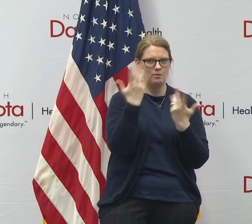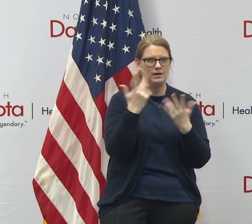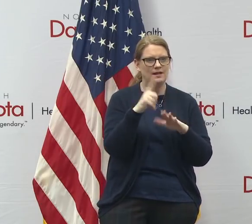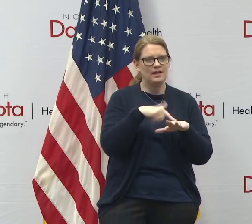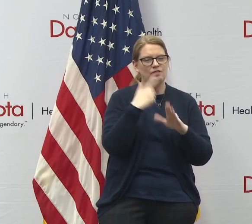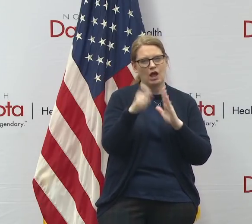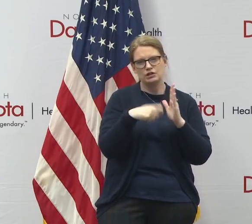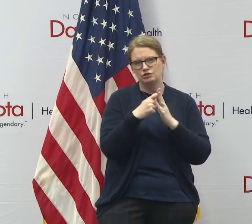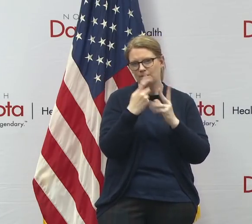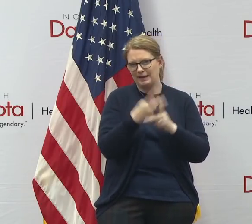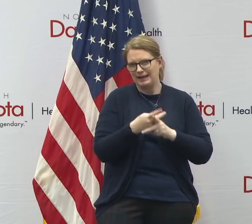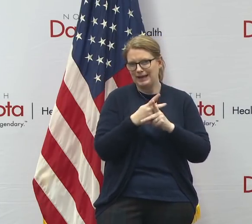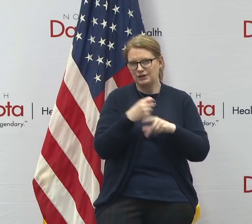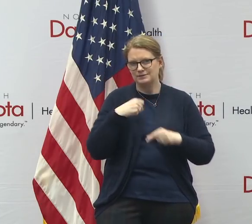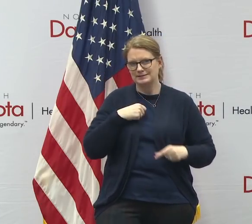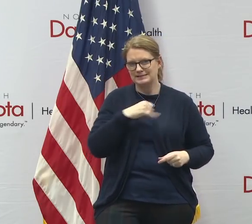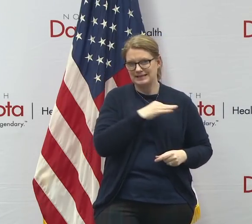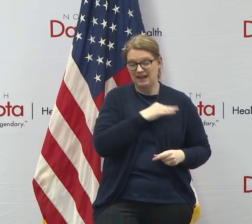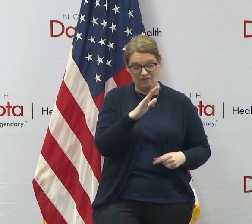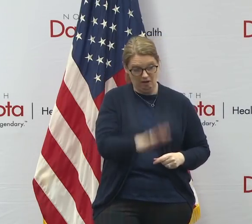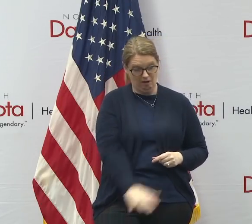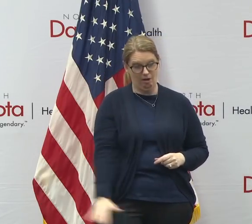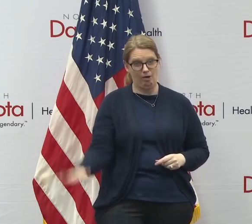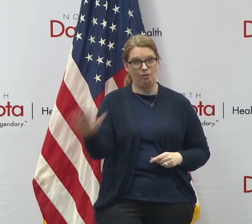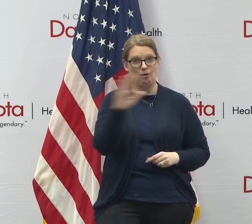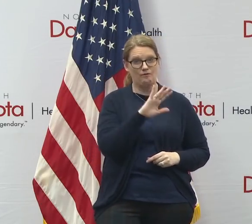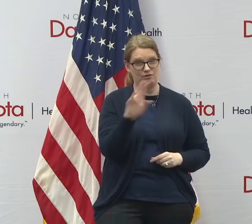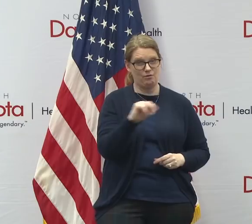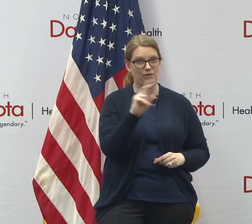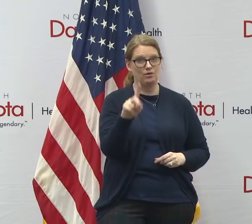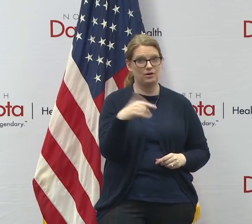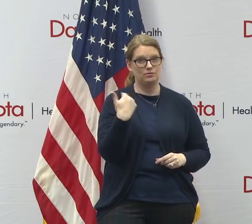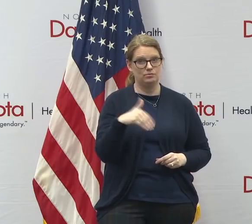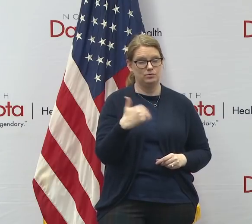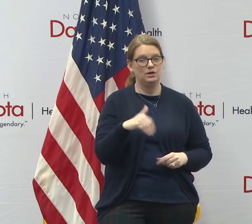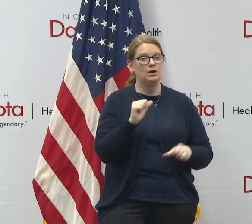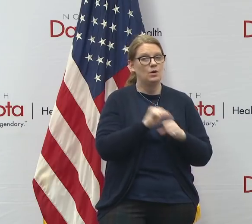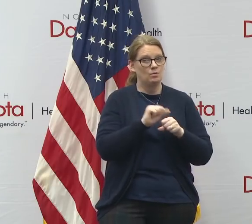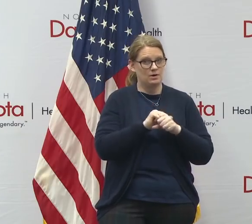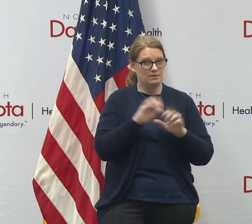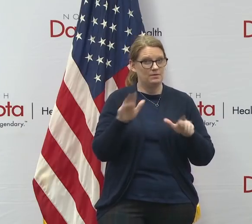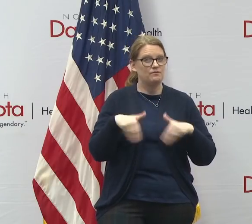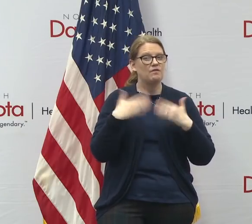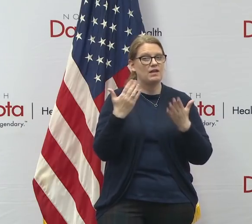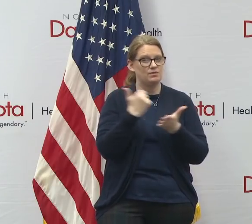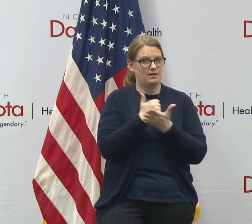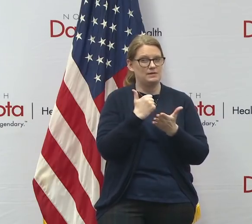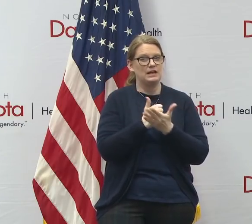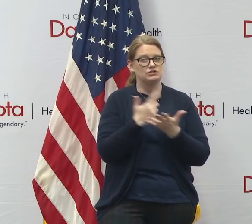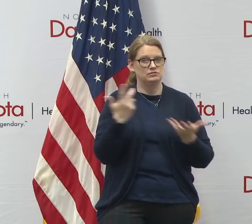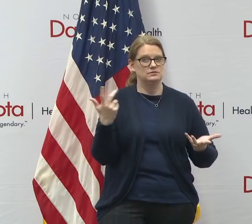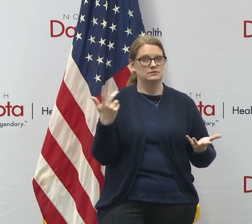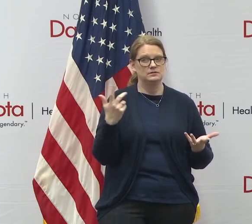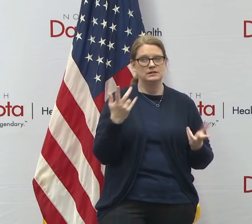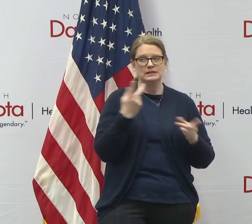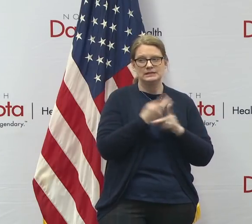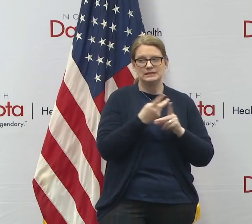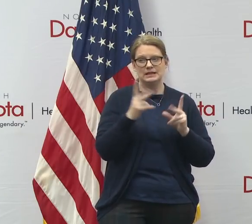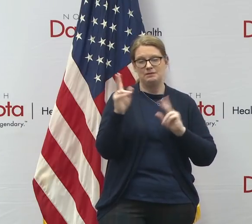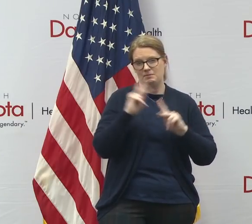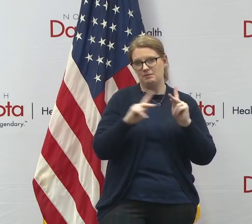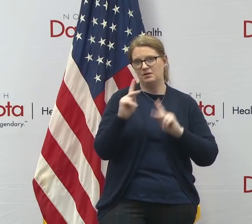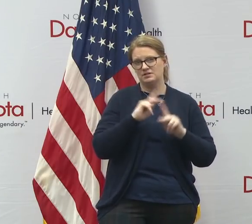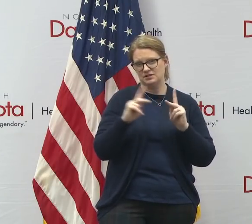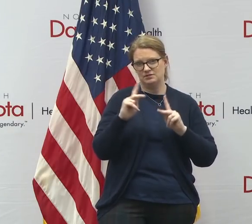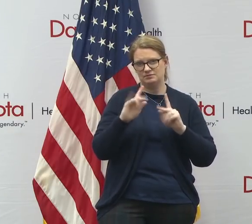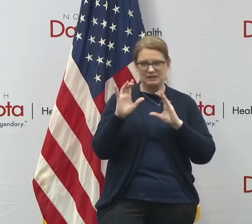care staff around the state of North Dakota that are working hard on the front line are working to provide those kinds of accommodations to keep people to stay in